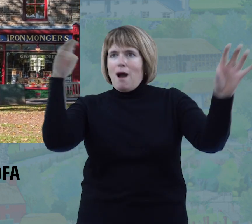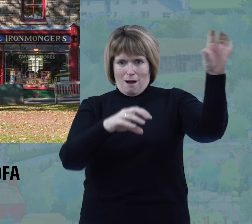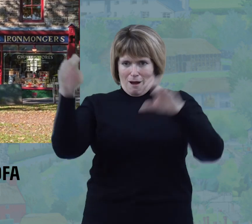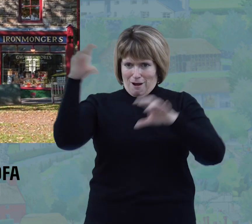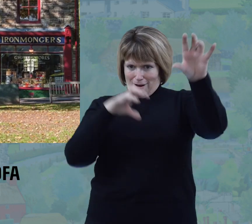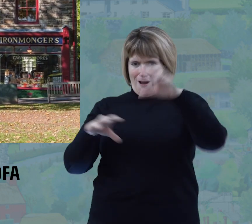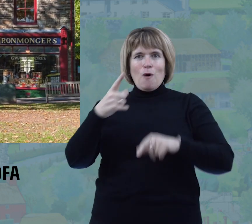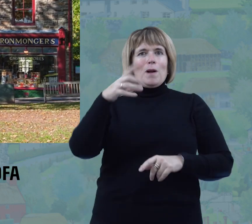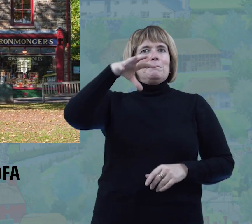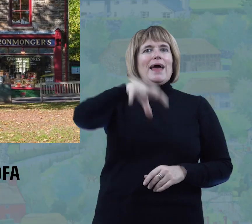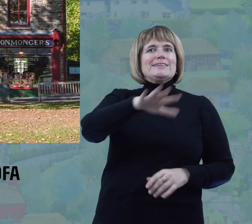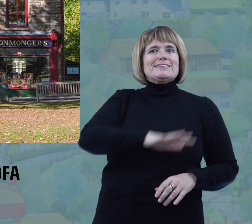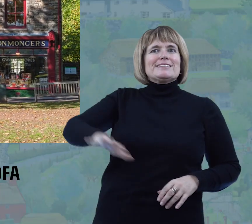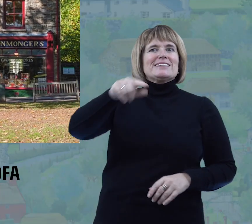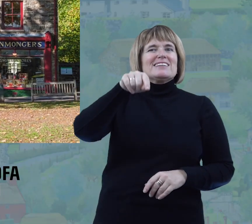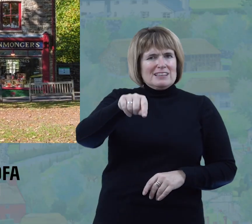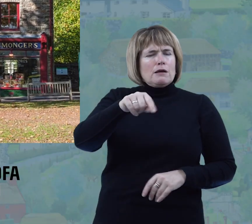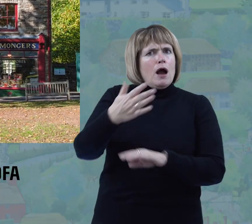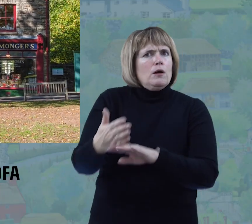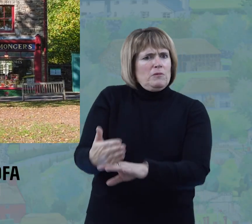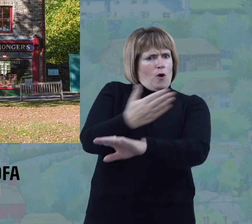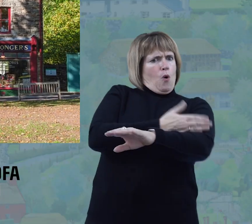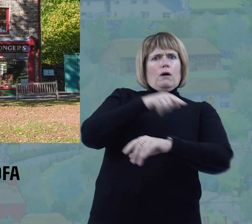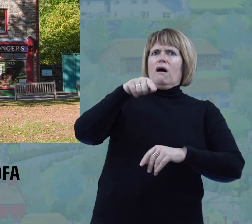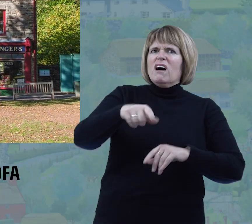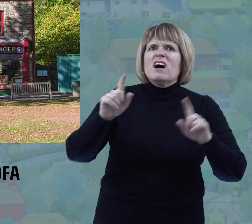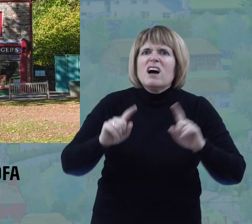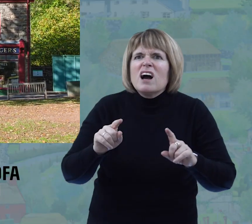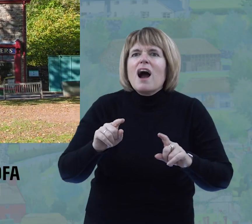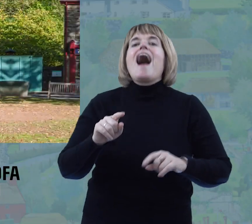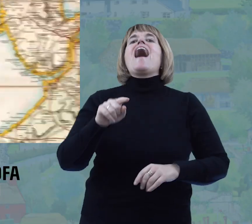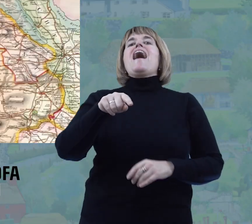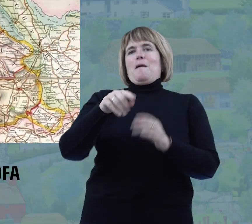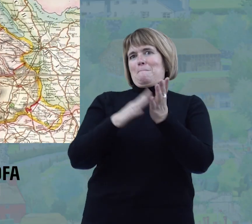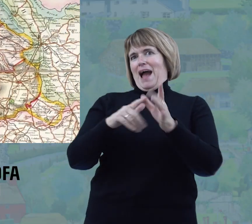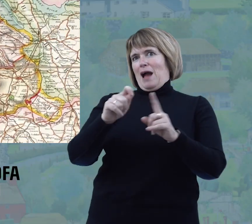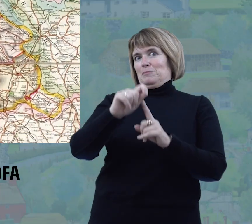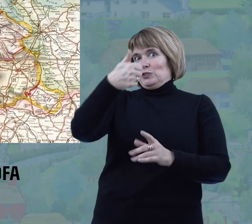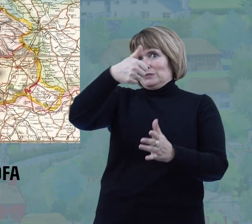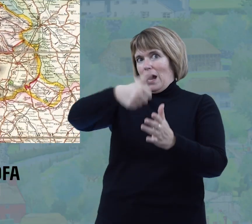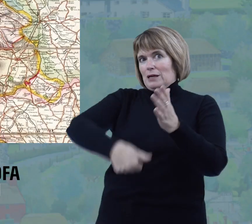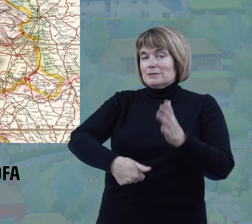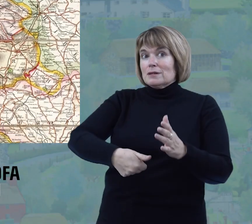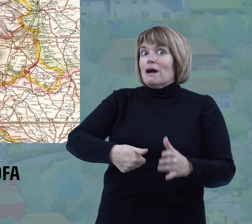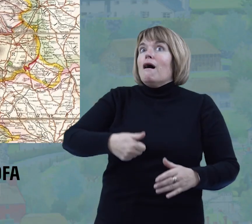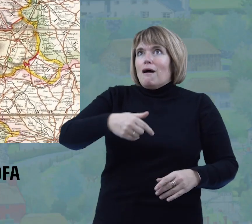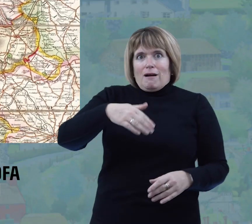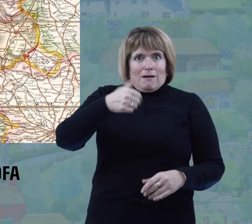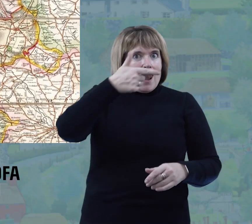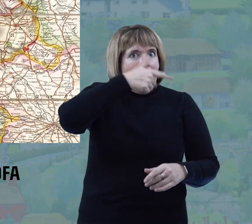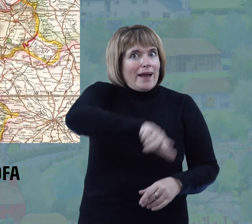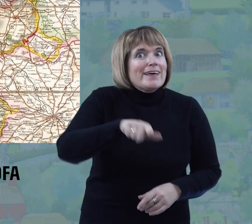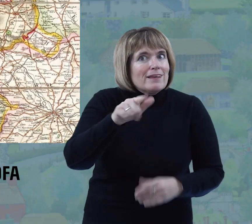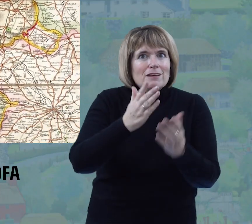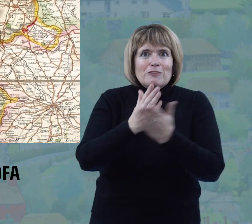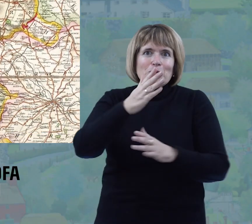and buildings from all across Wales. But what was here before that? A good starting point is looking at maps. Luckily, many